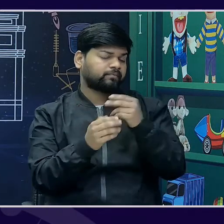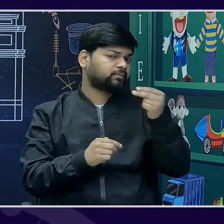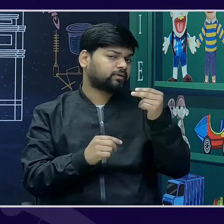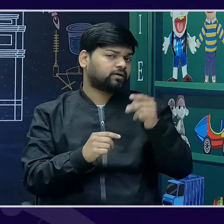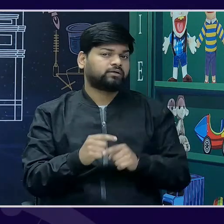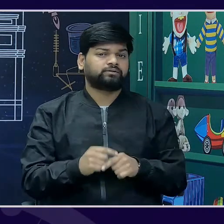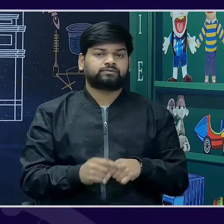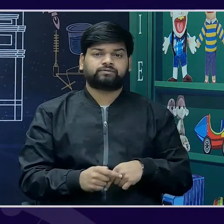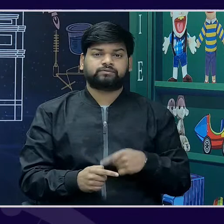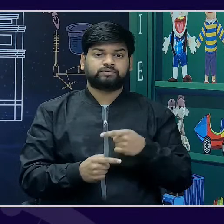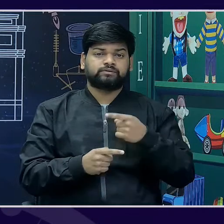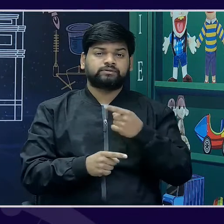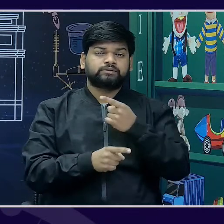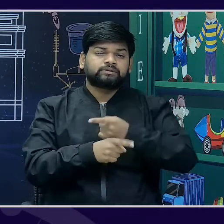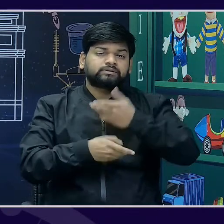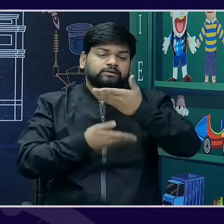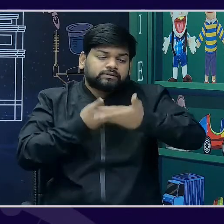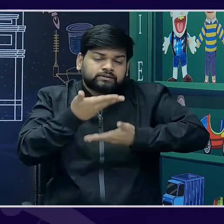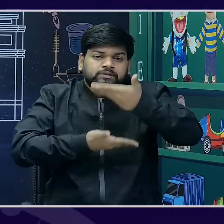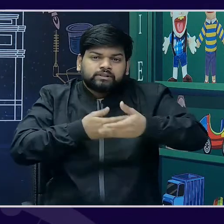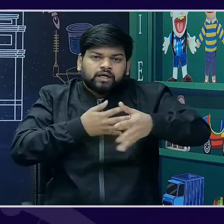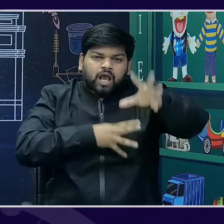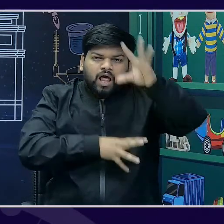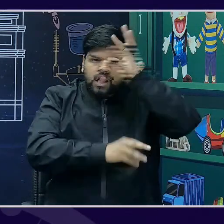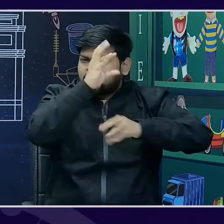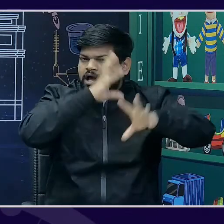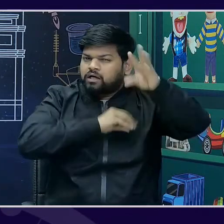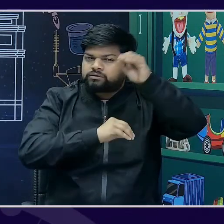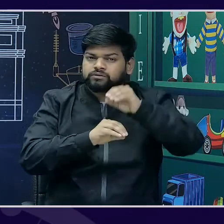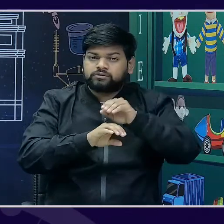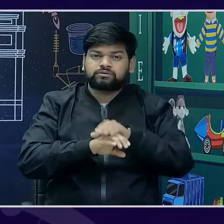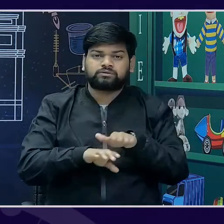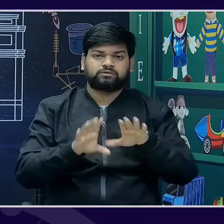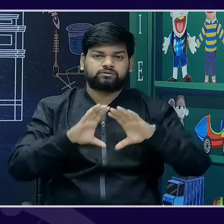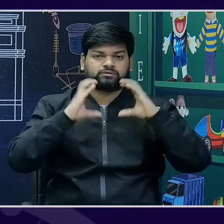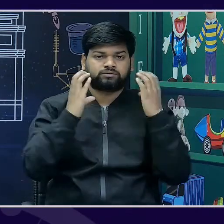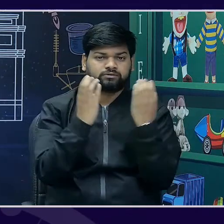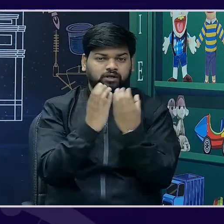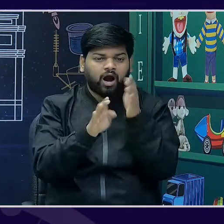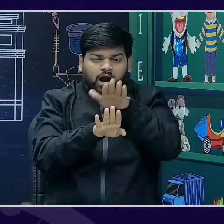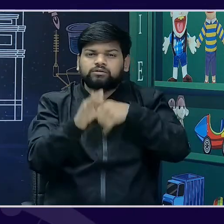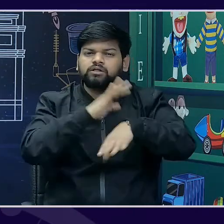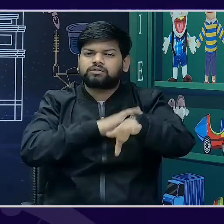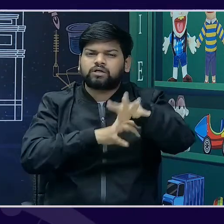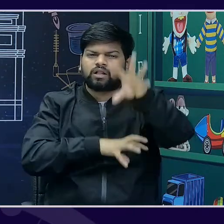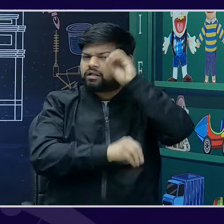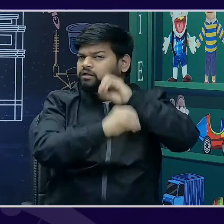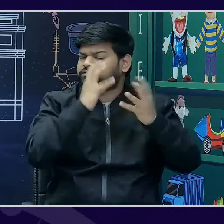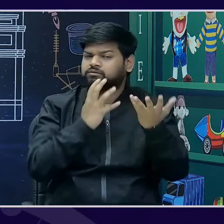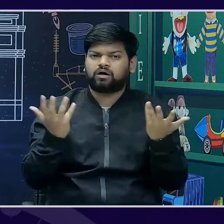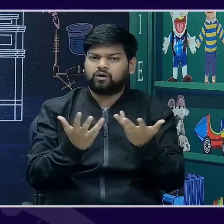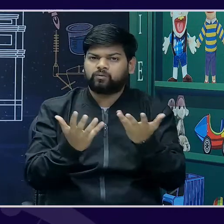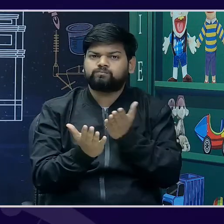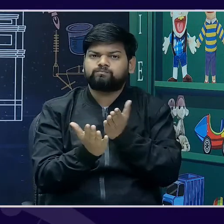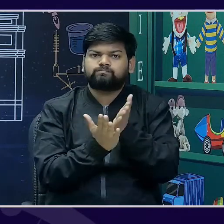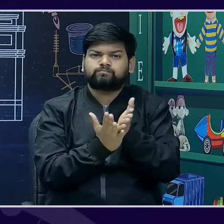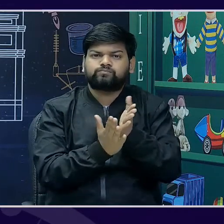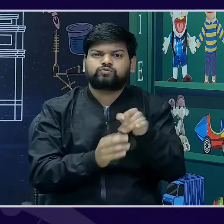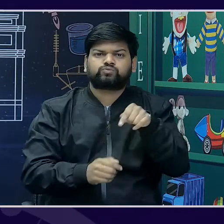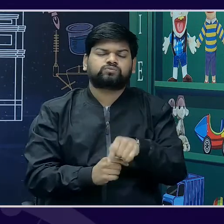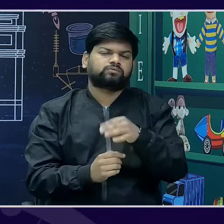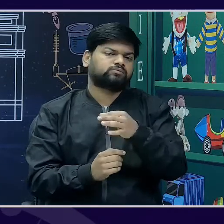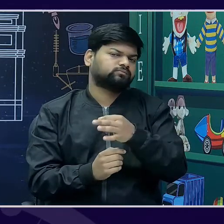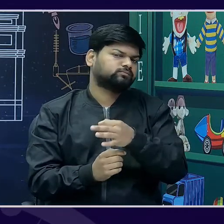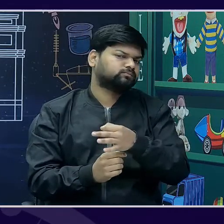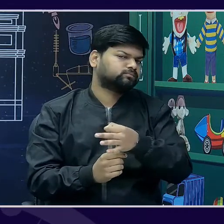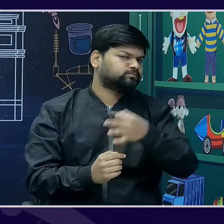for Inclusive Classroom, where we try to raise awareness about inclusive classroom setup. And today is a very special